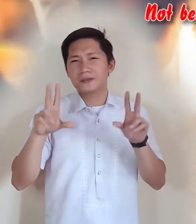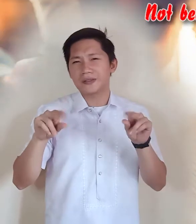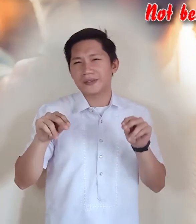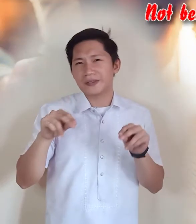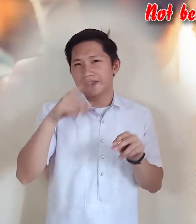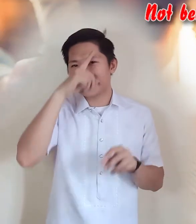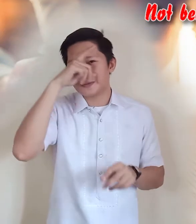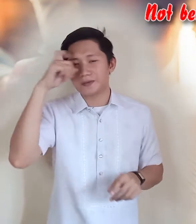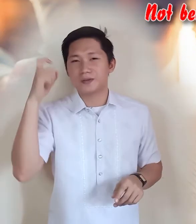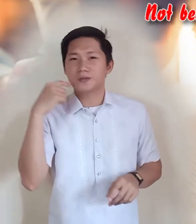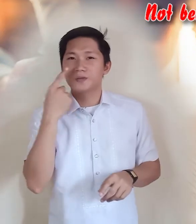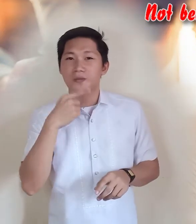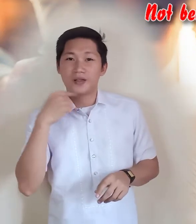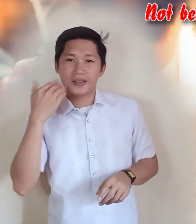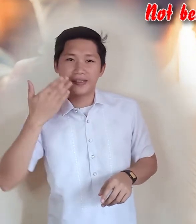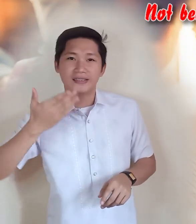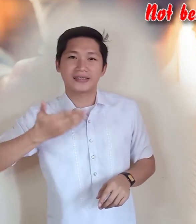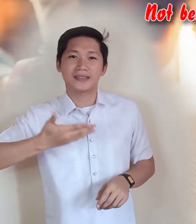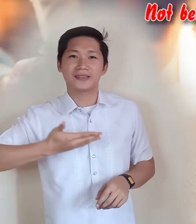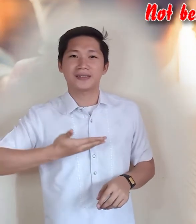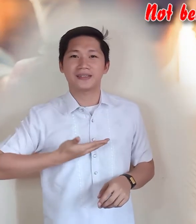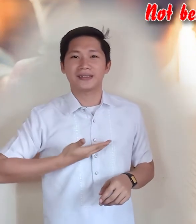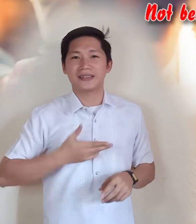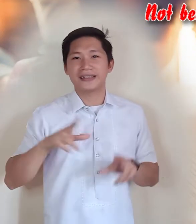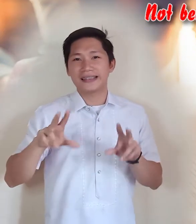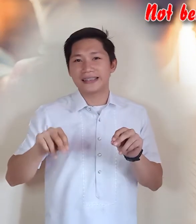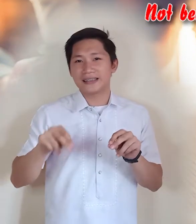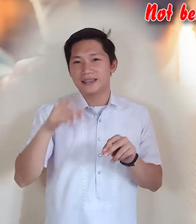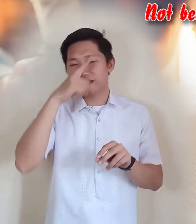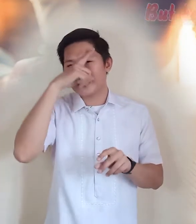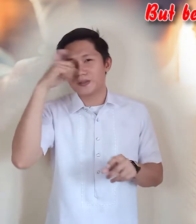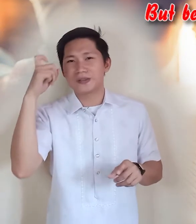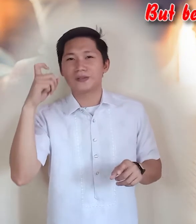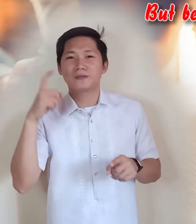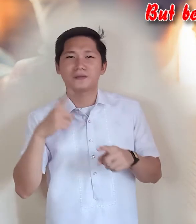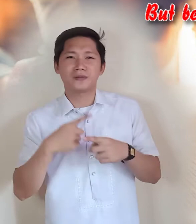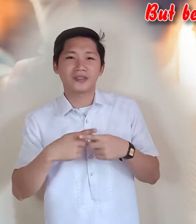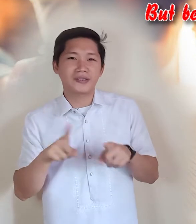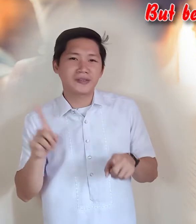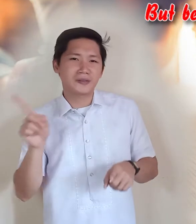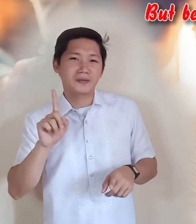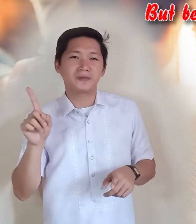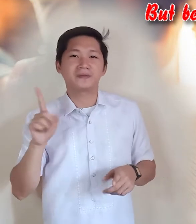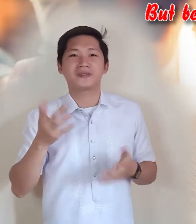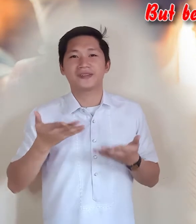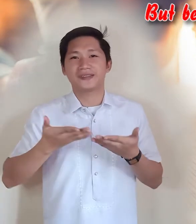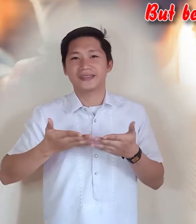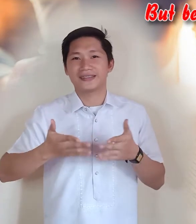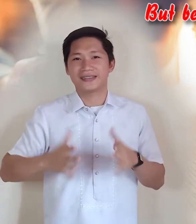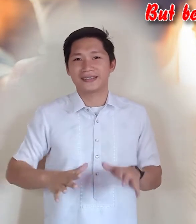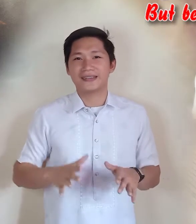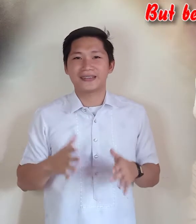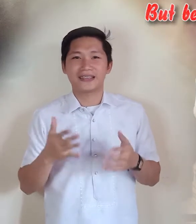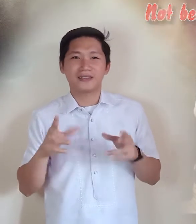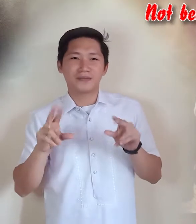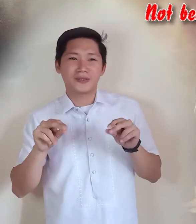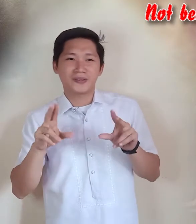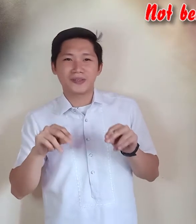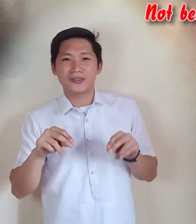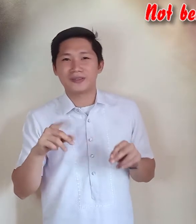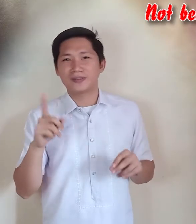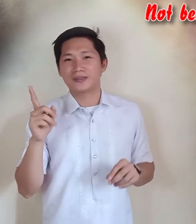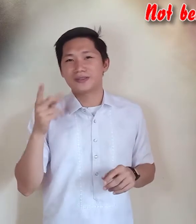heart? Well, not because of who I am, but because of what you've done.